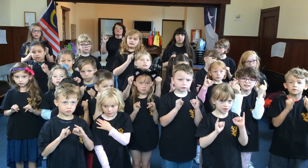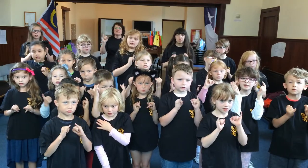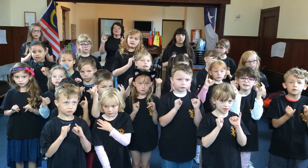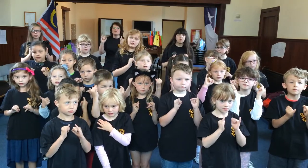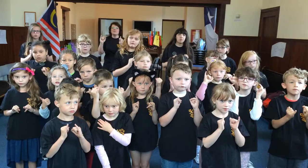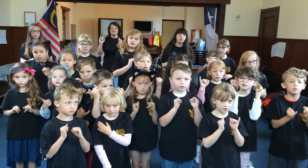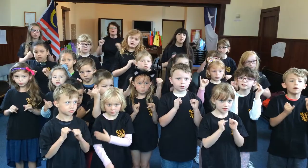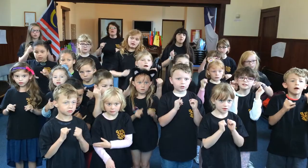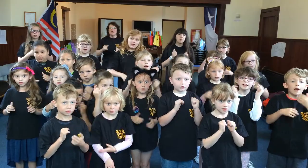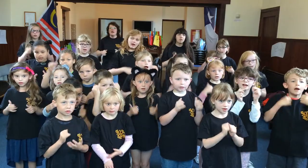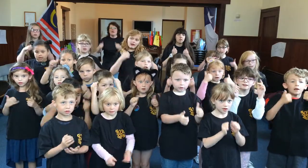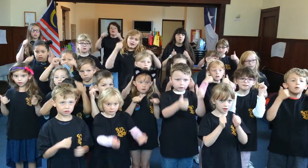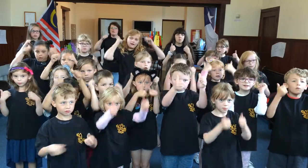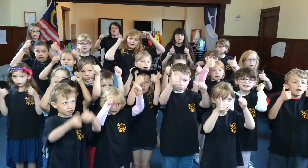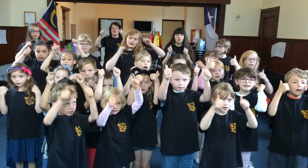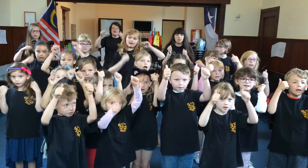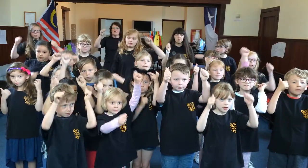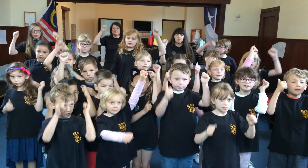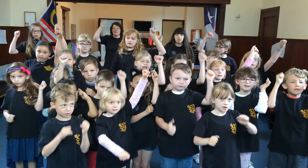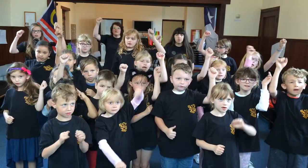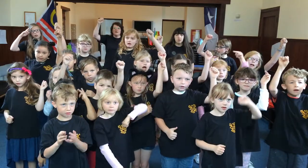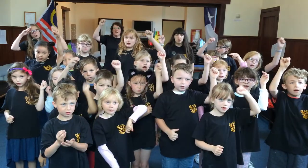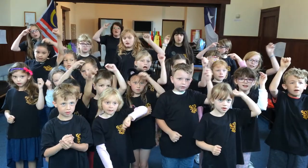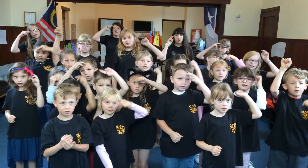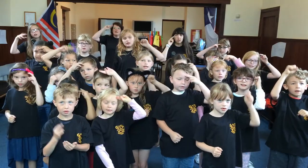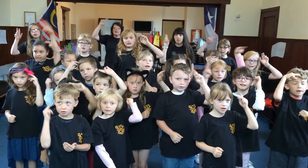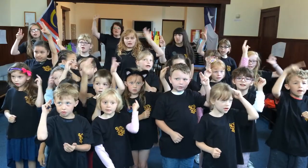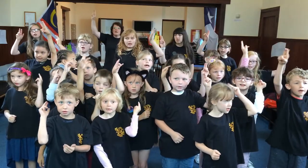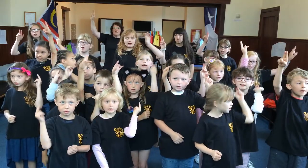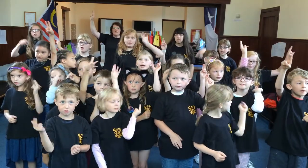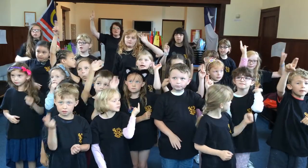heaven, hallowed be thy name.